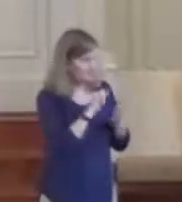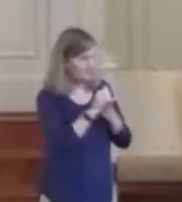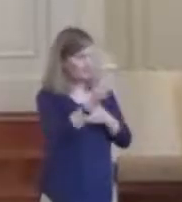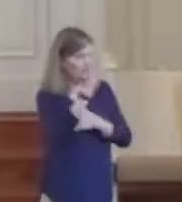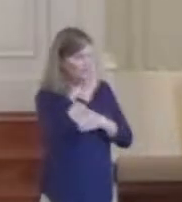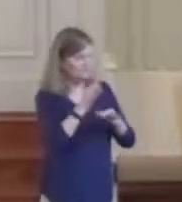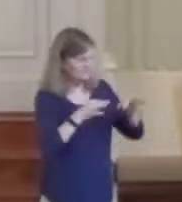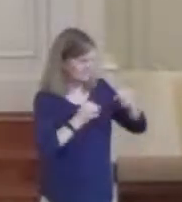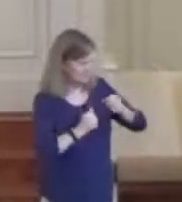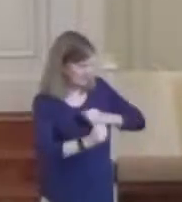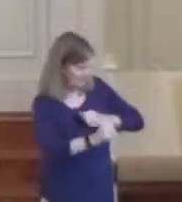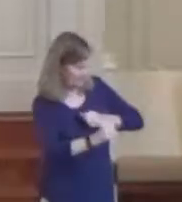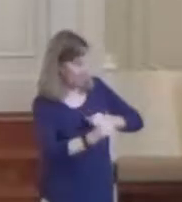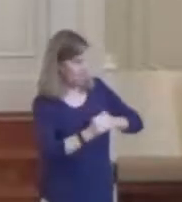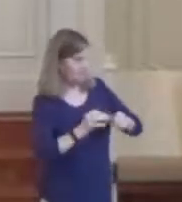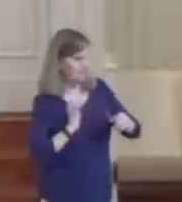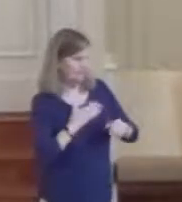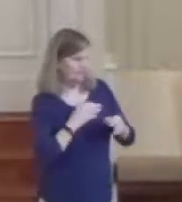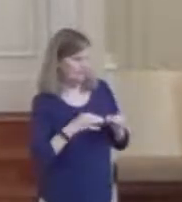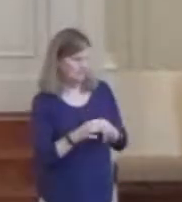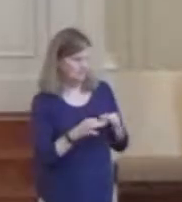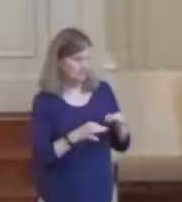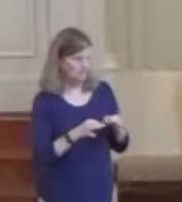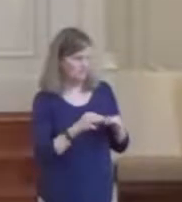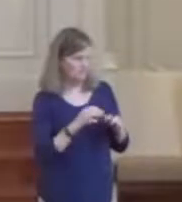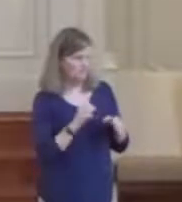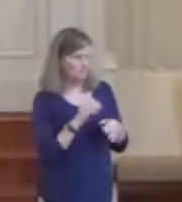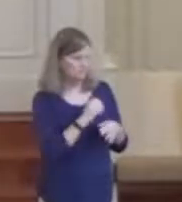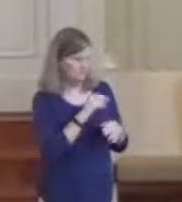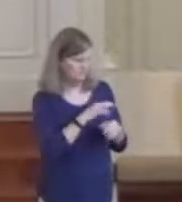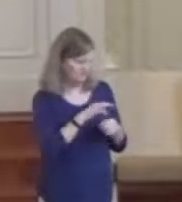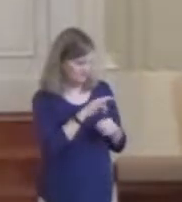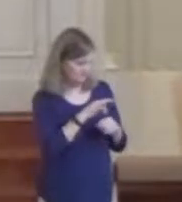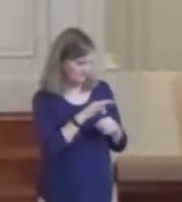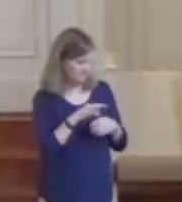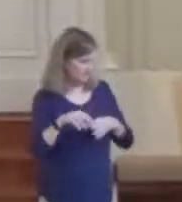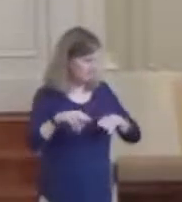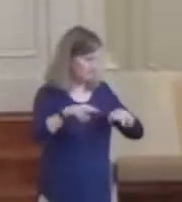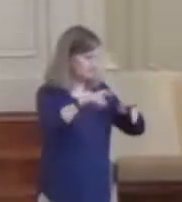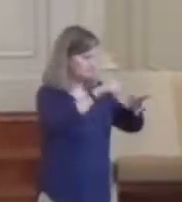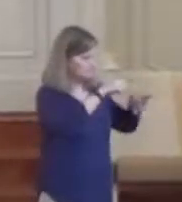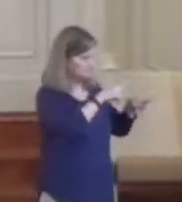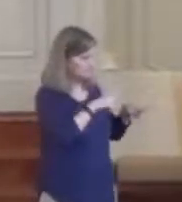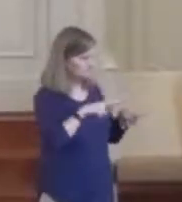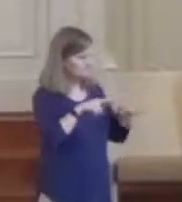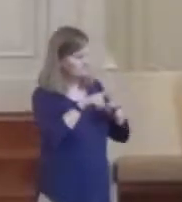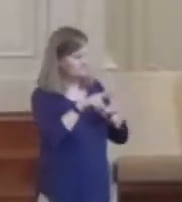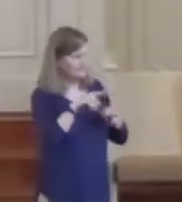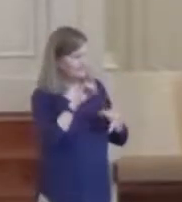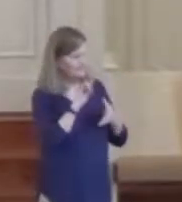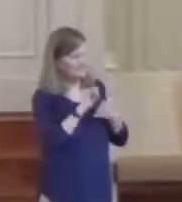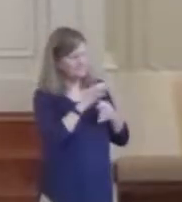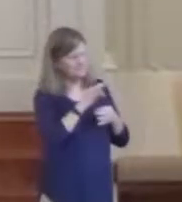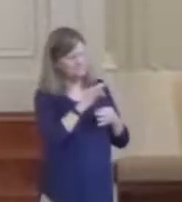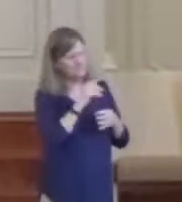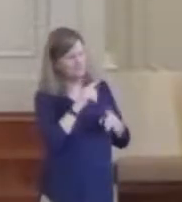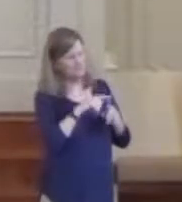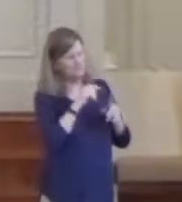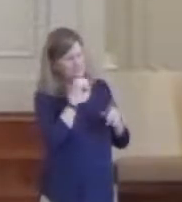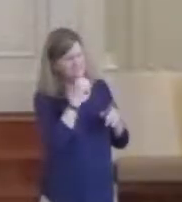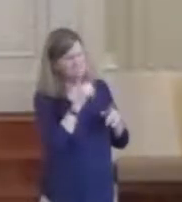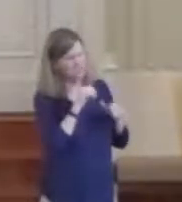descriptions. So the ruach of God hovers over the formless void. And ruach is the spirit, but it's not